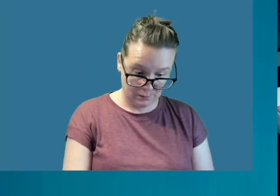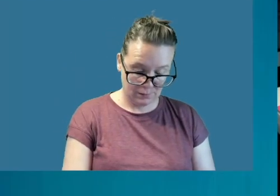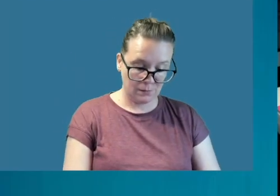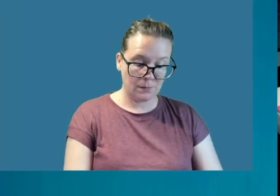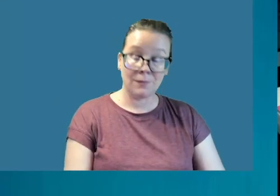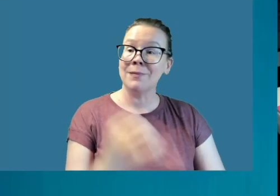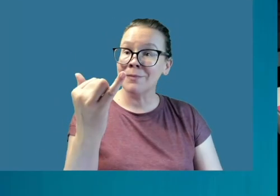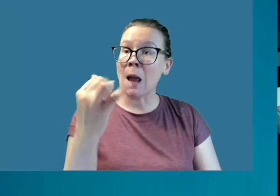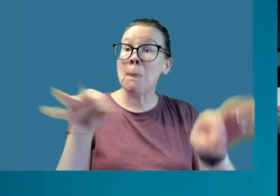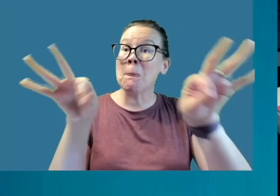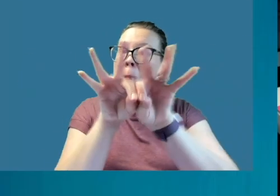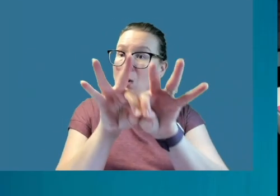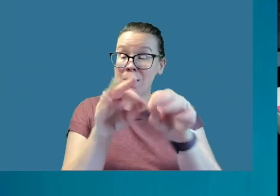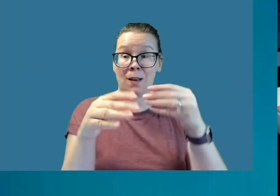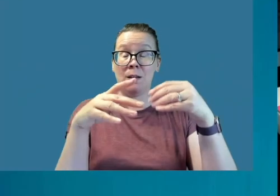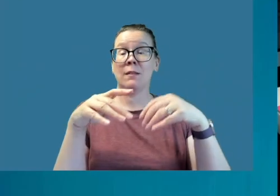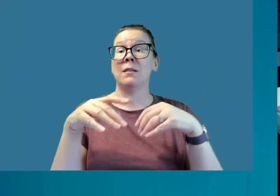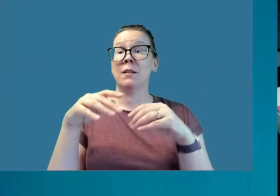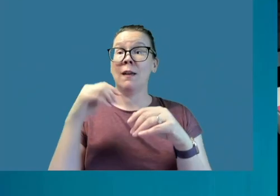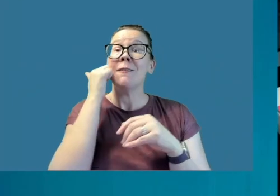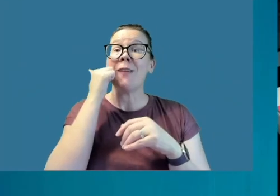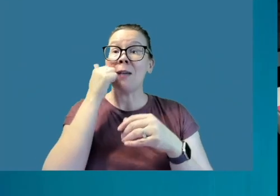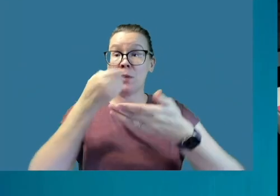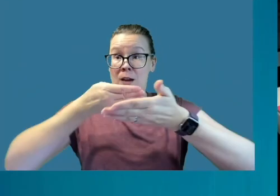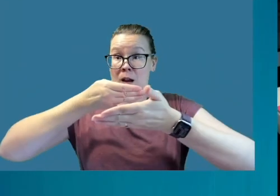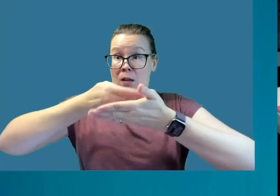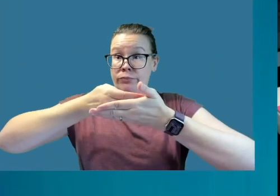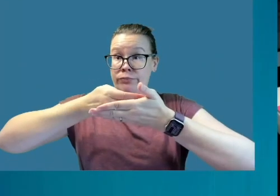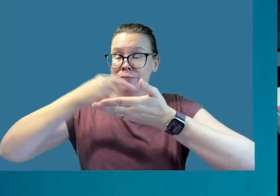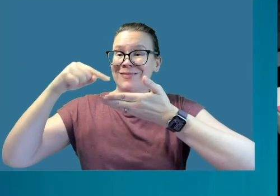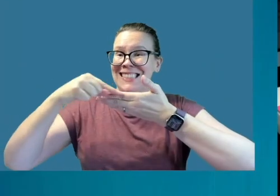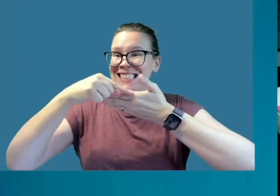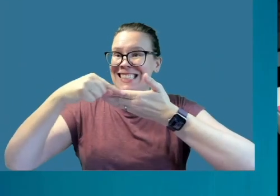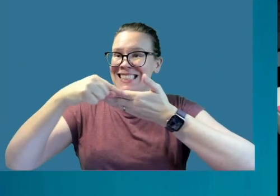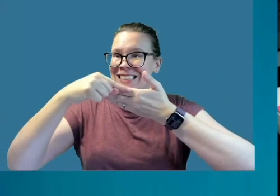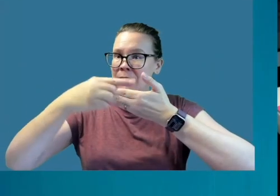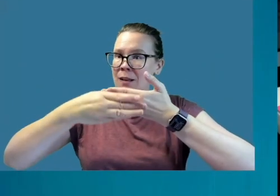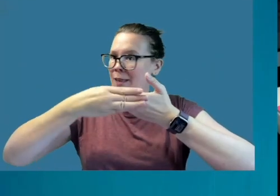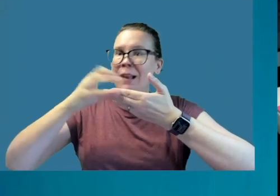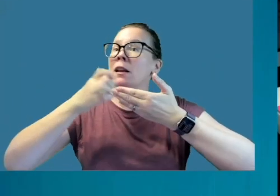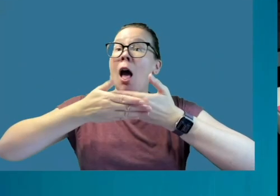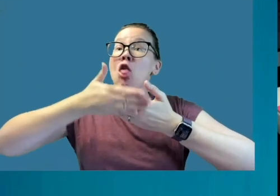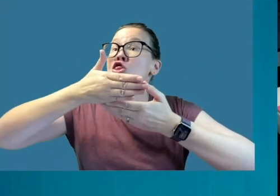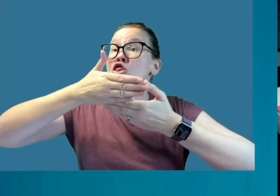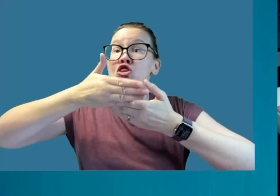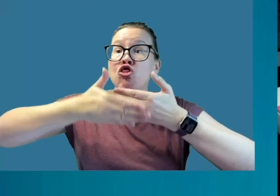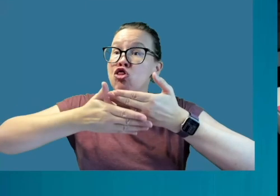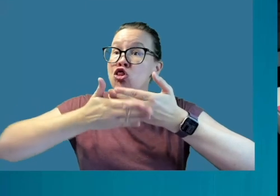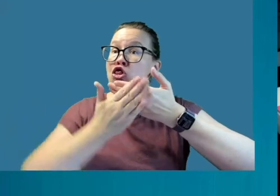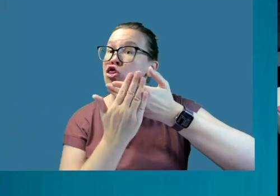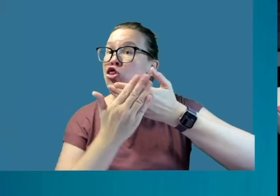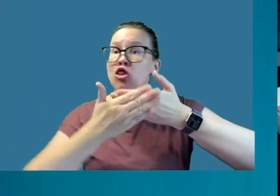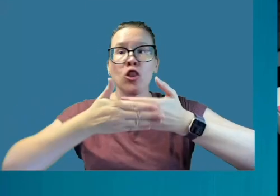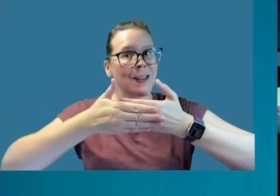seam allowance. The other thing you need to be careful about is that fabric on the back can sometimes shift. It can slide up or